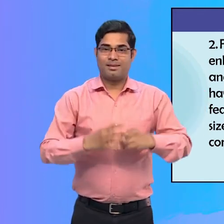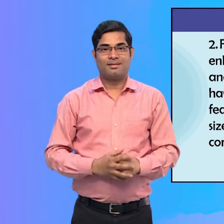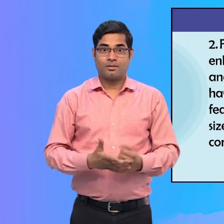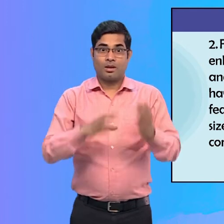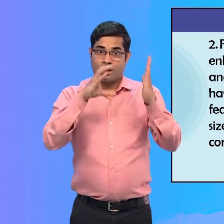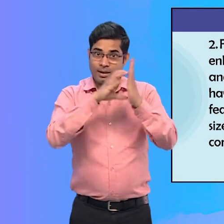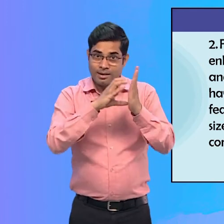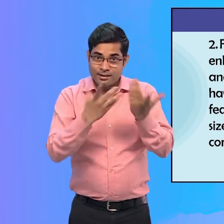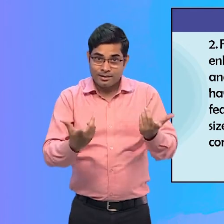image,